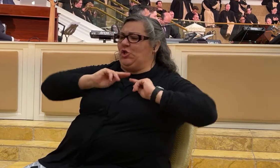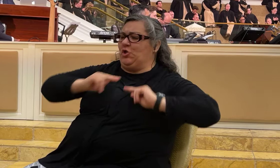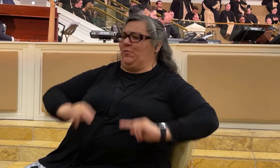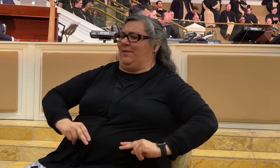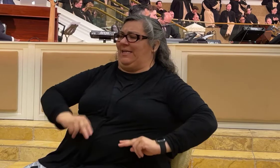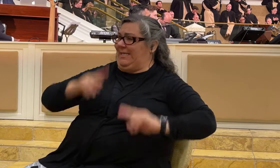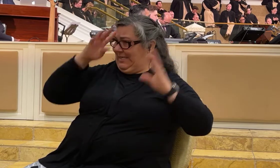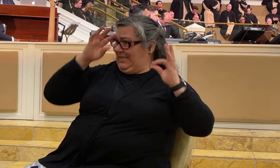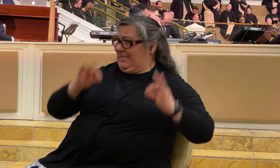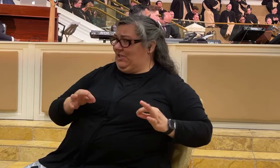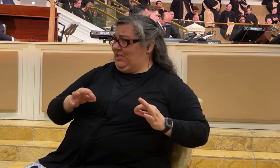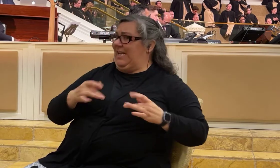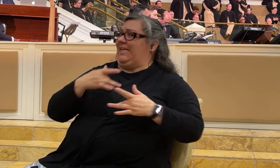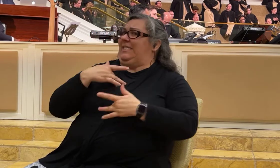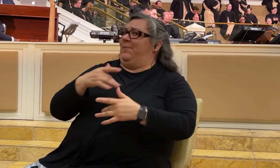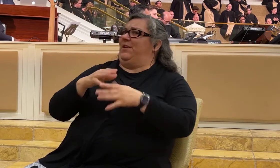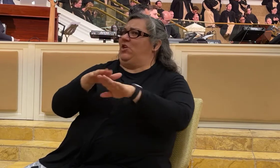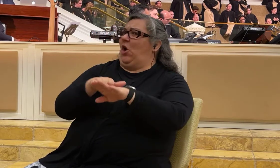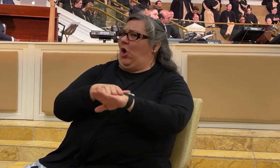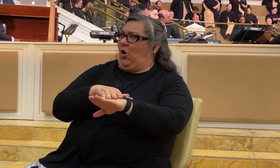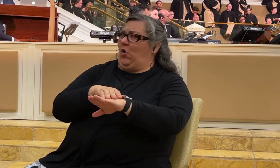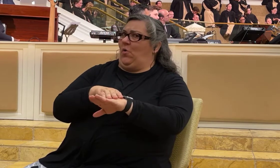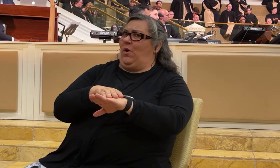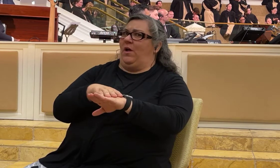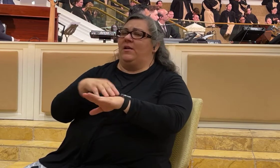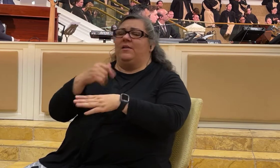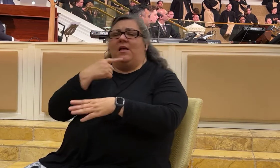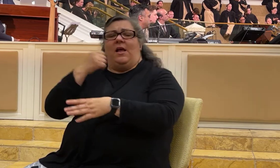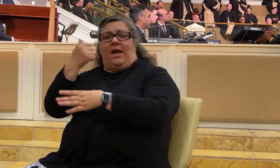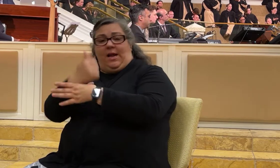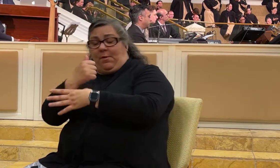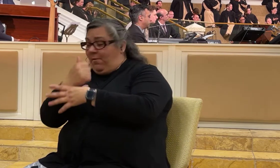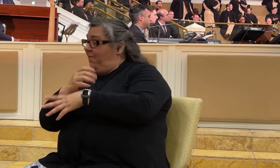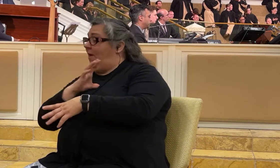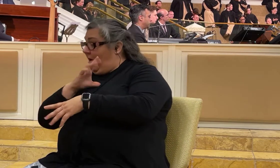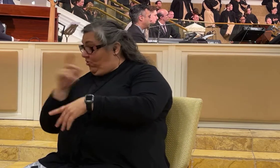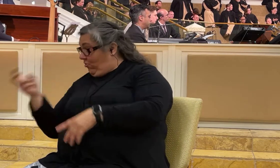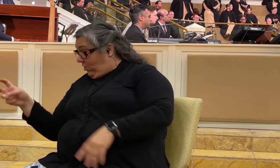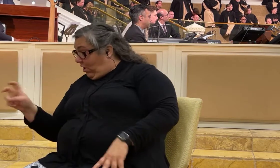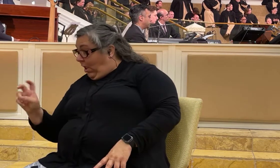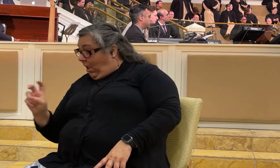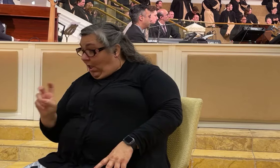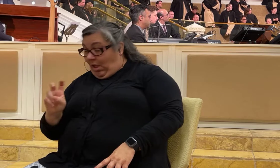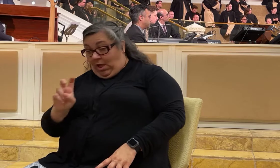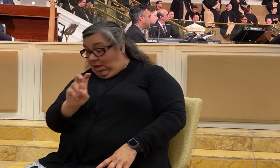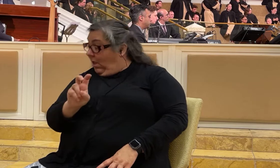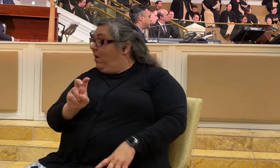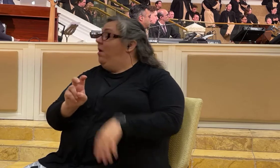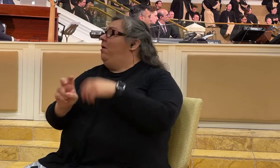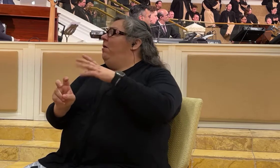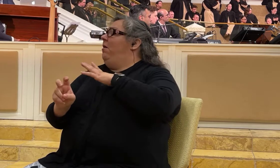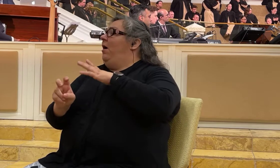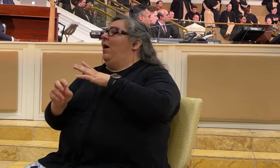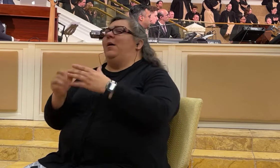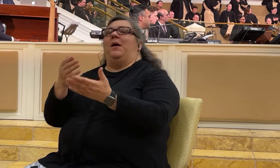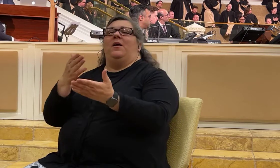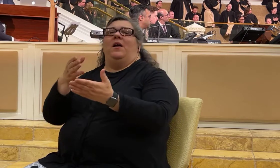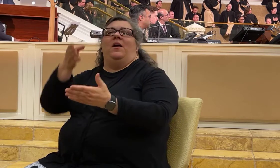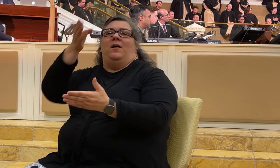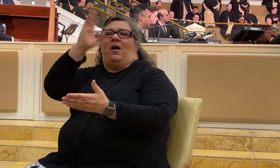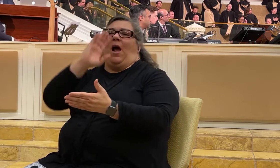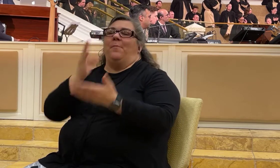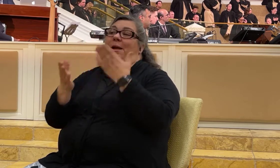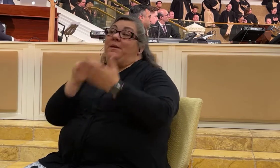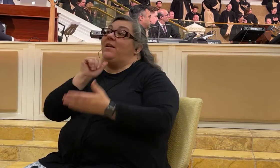slow. Abraham, you're going to take this trip down. Maybe God didn't specifically tell him he did not go